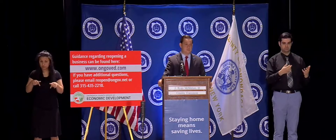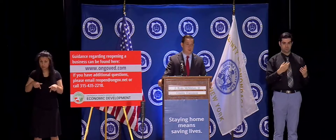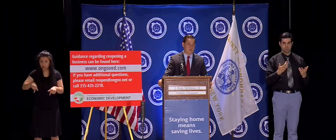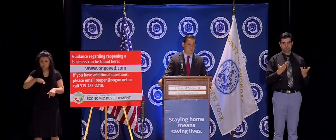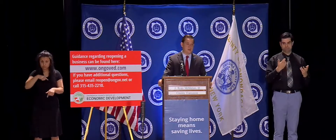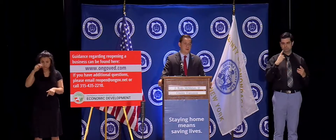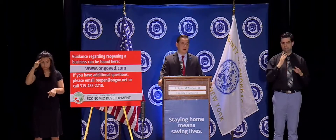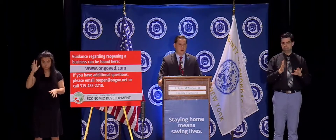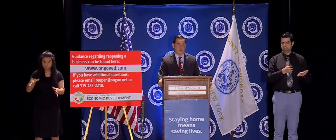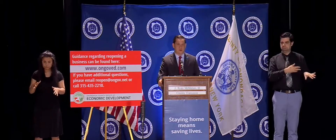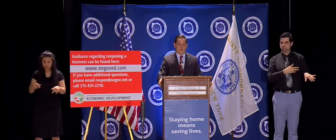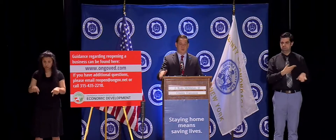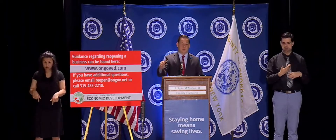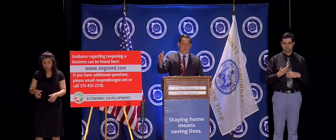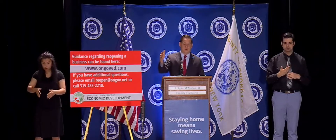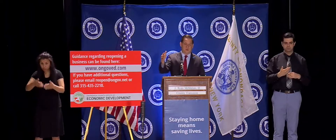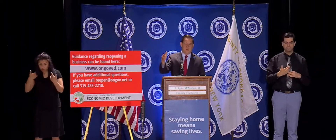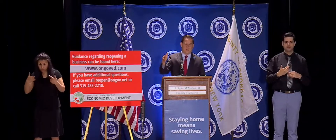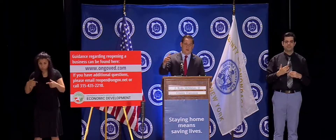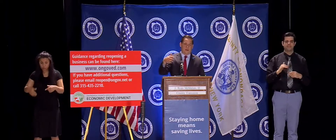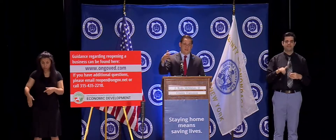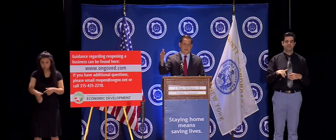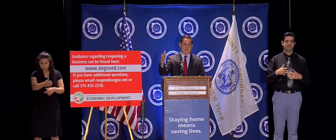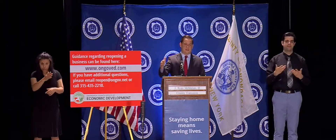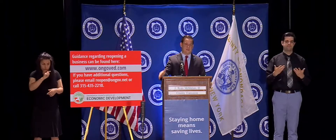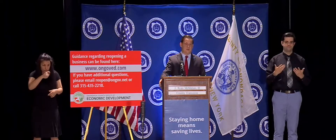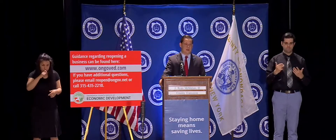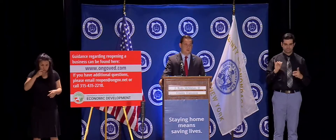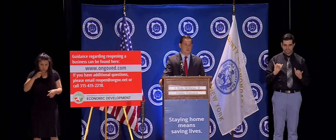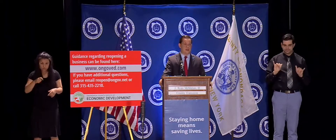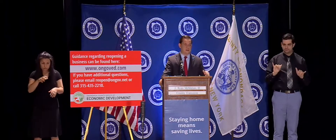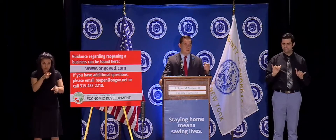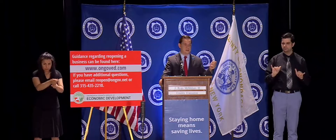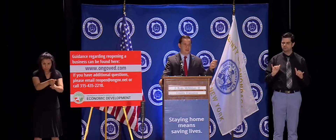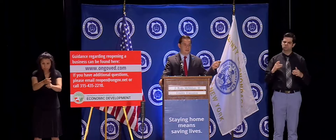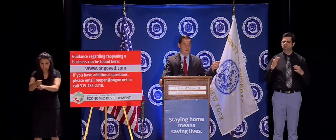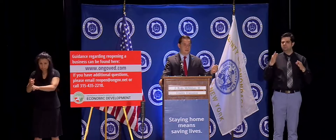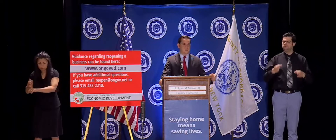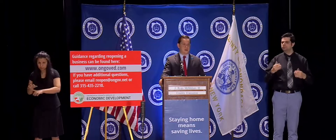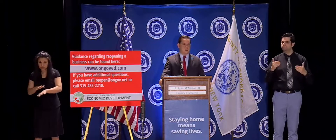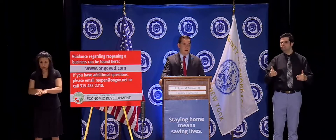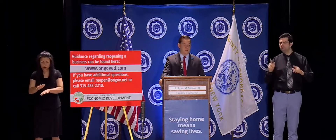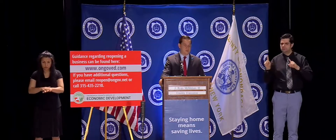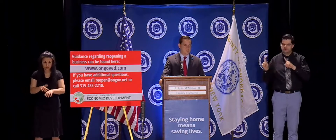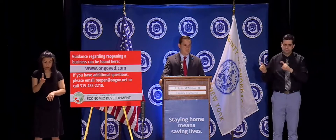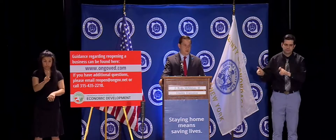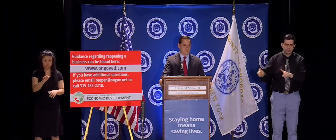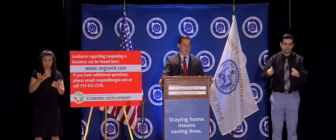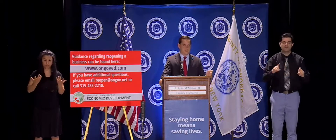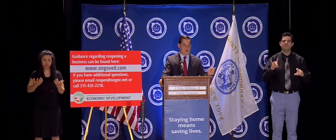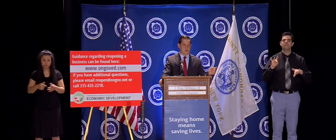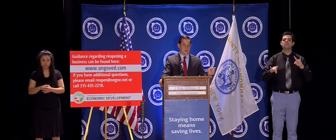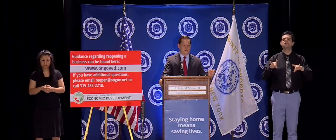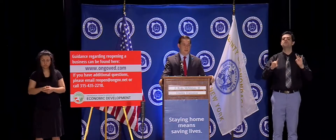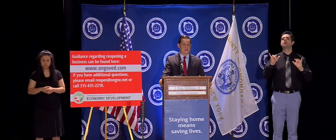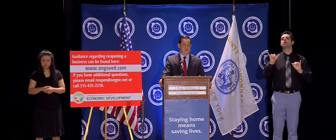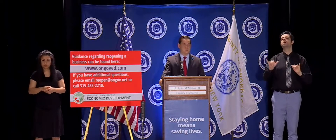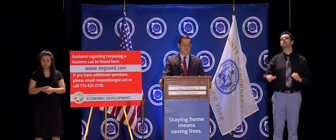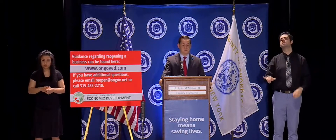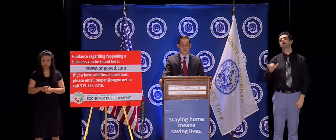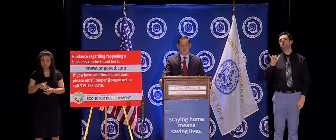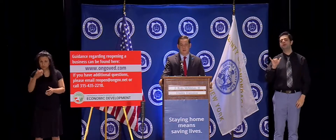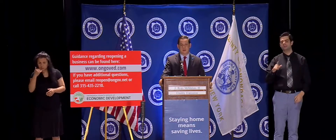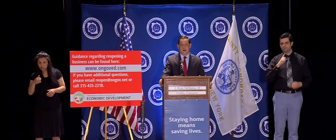bad, right? But you do all that testing, so then you find these cases because under the old criteria, we were only